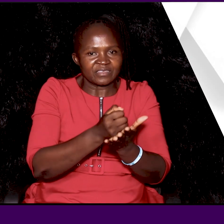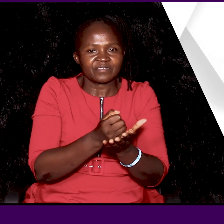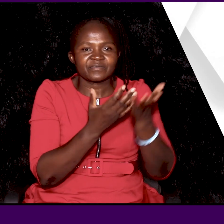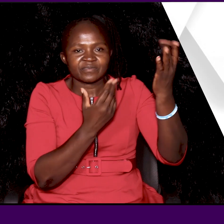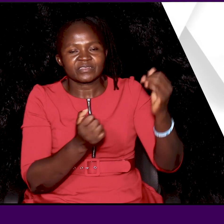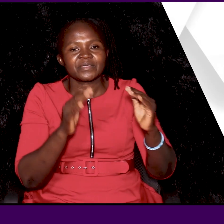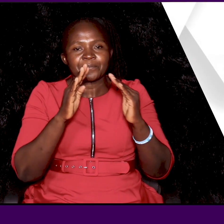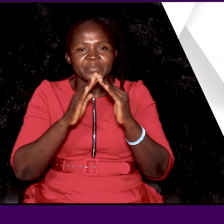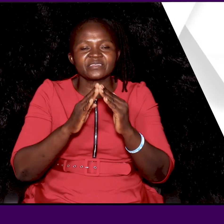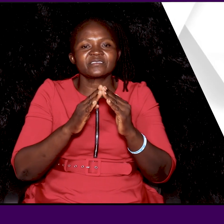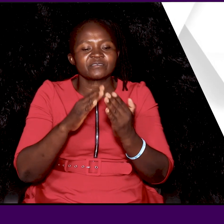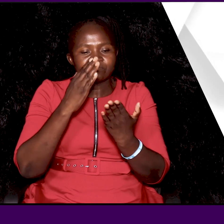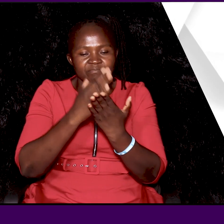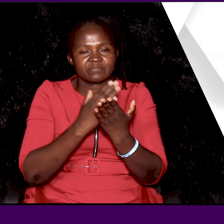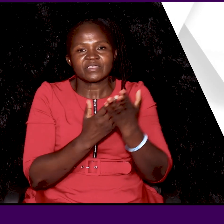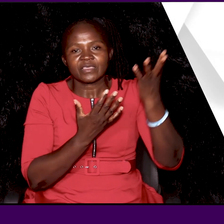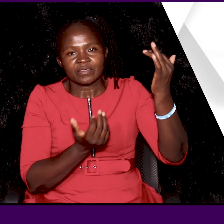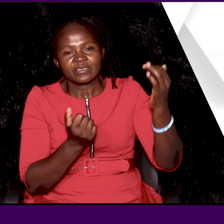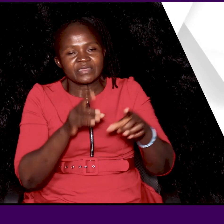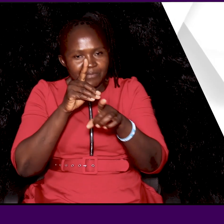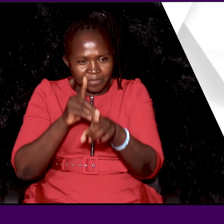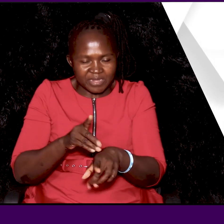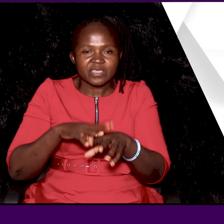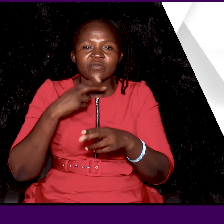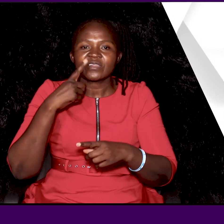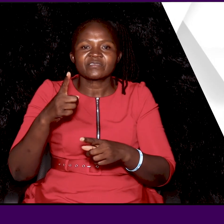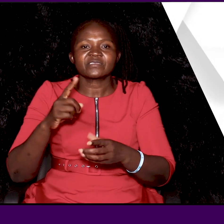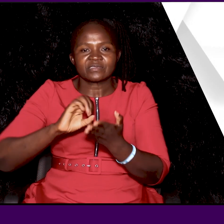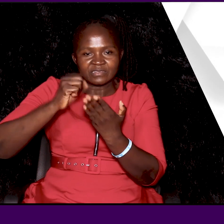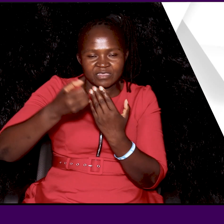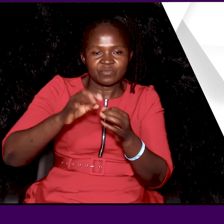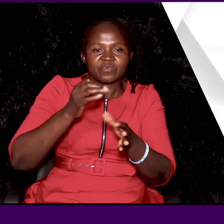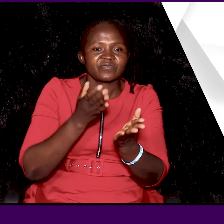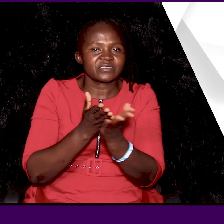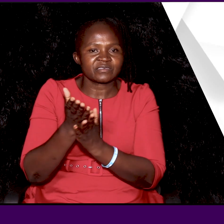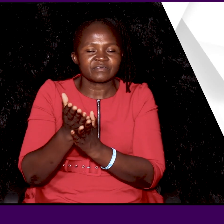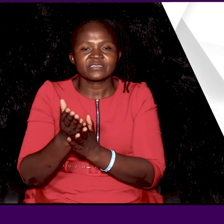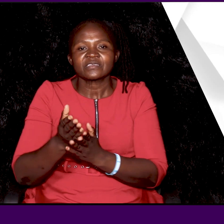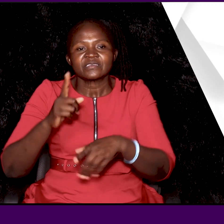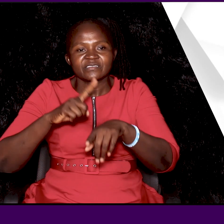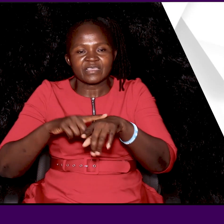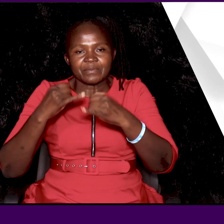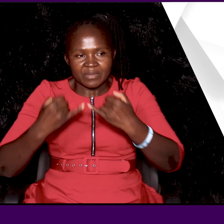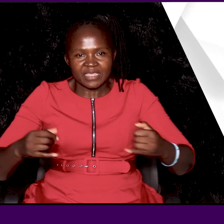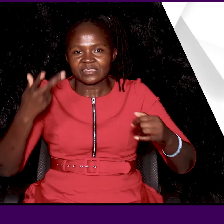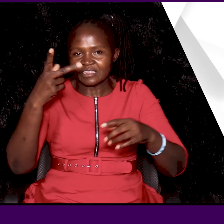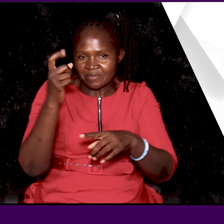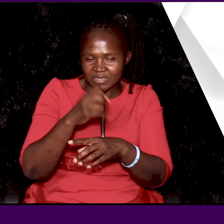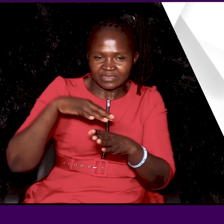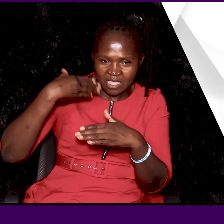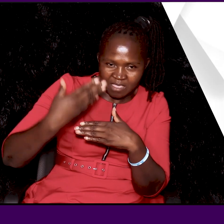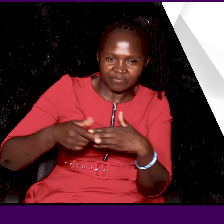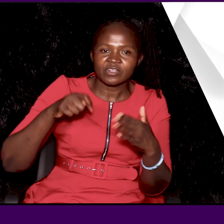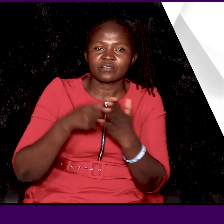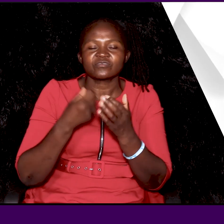is meeting the criteria as per advertisement scheme of service, and the timeline is 3 months after